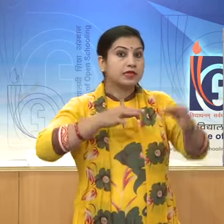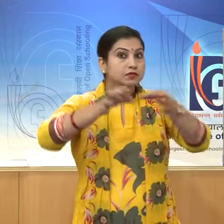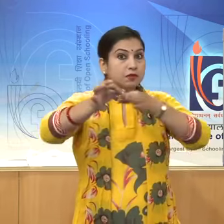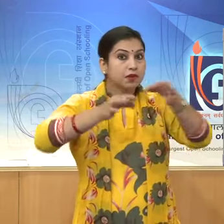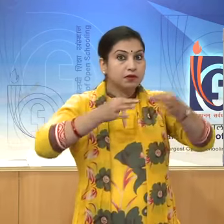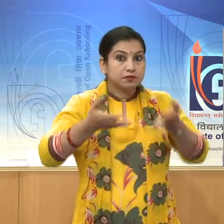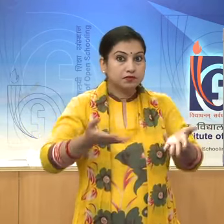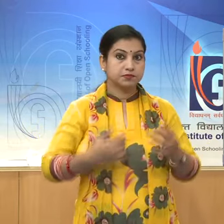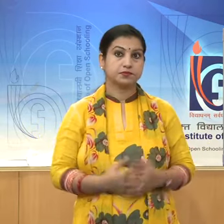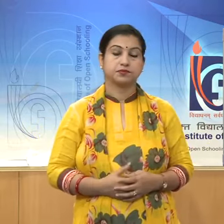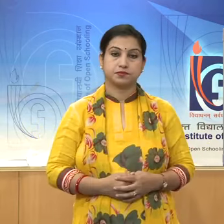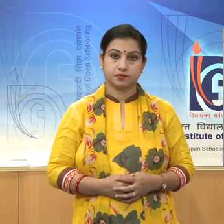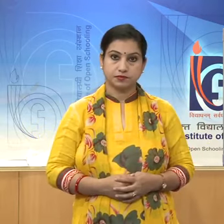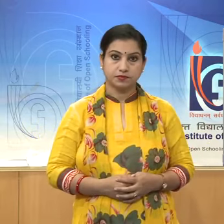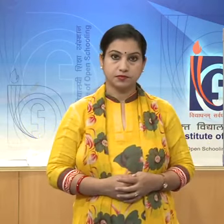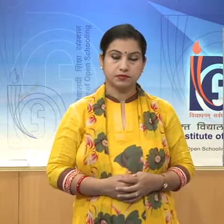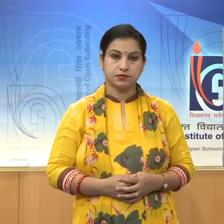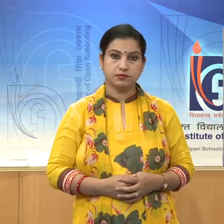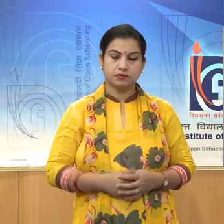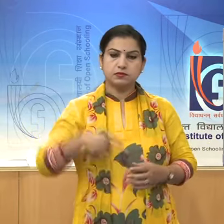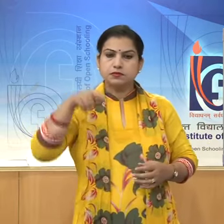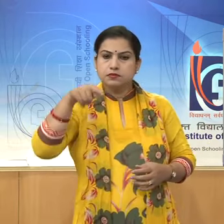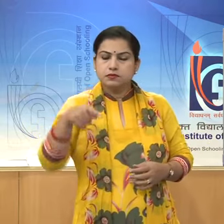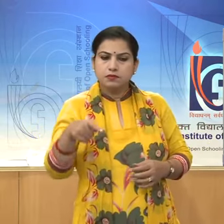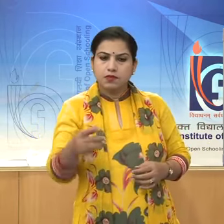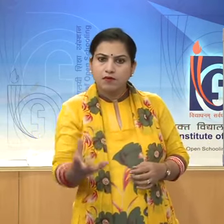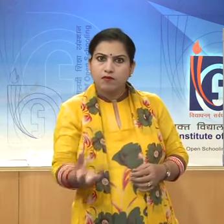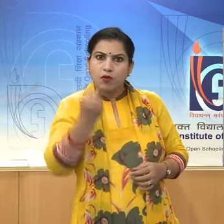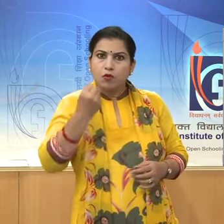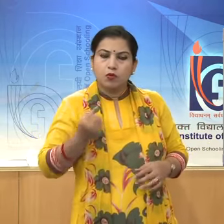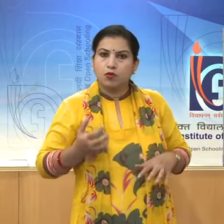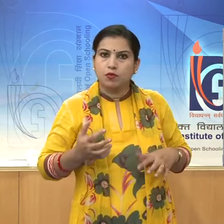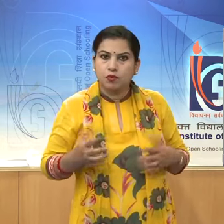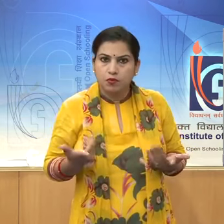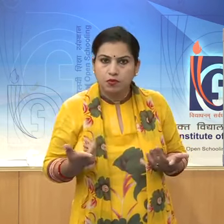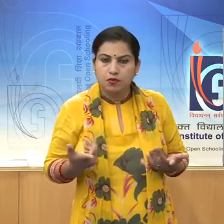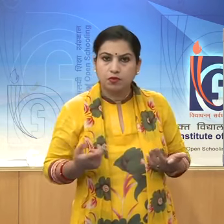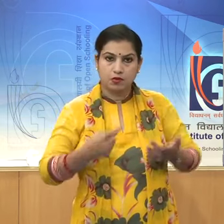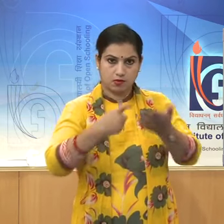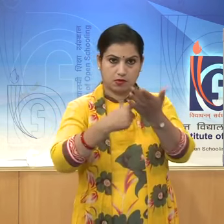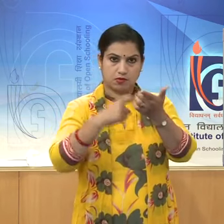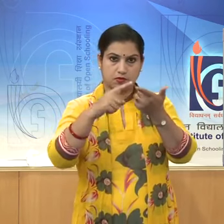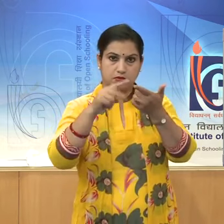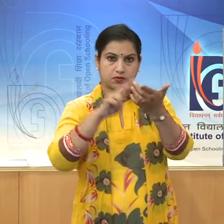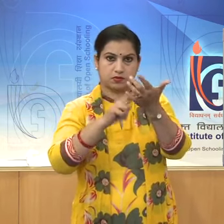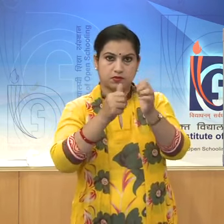explain the evolution of Renaissance.